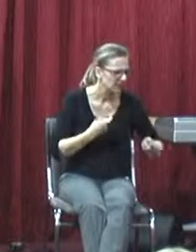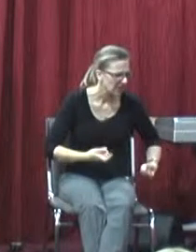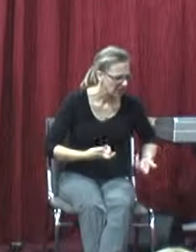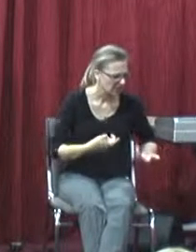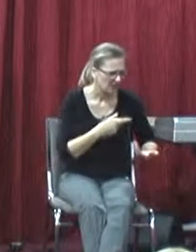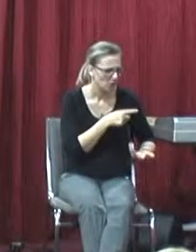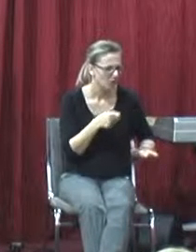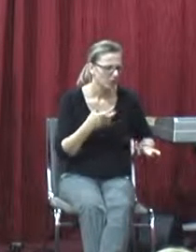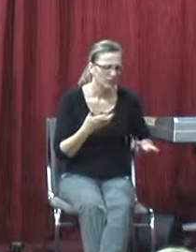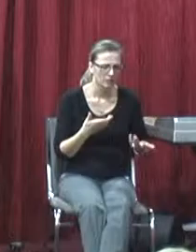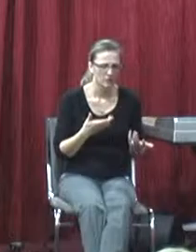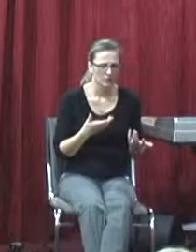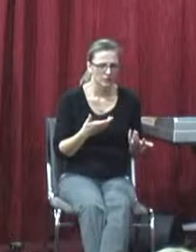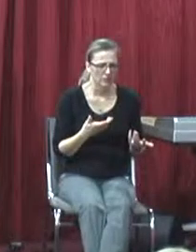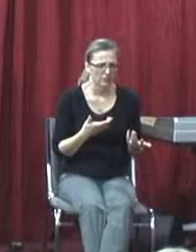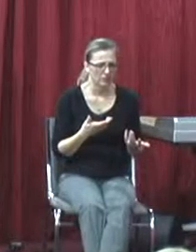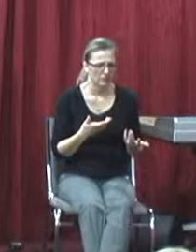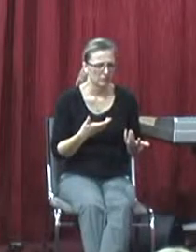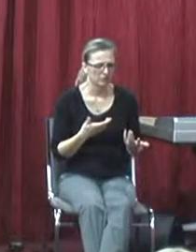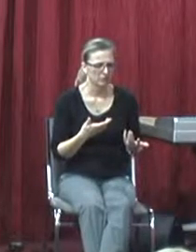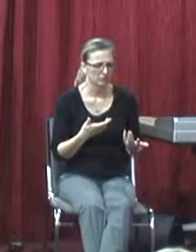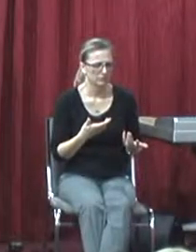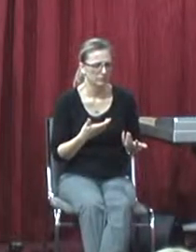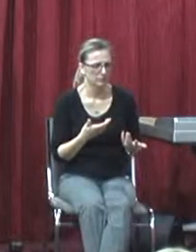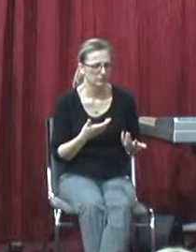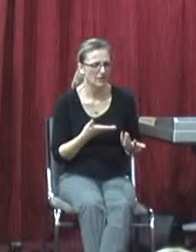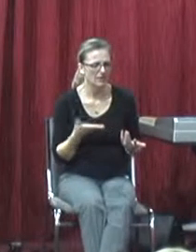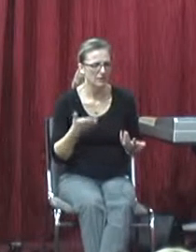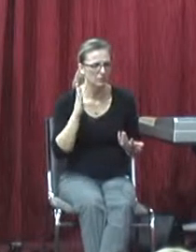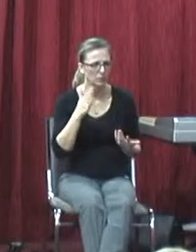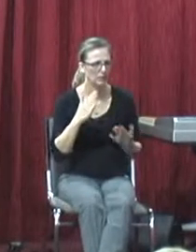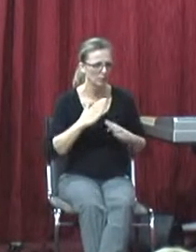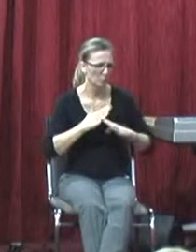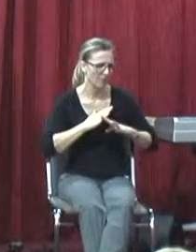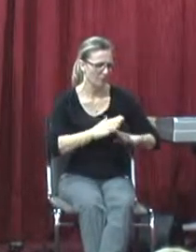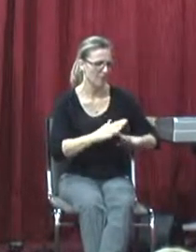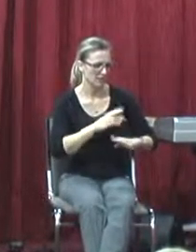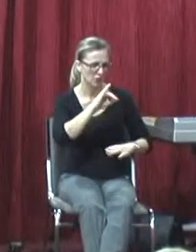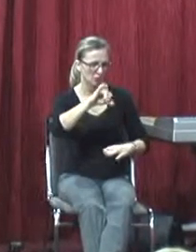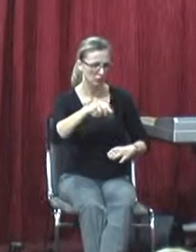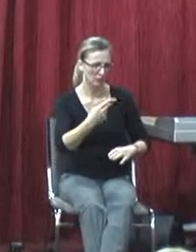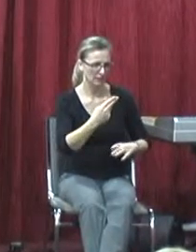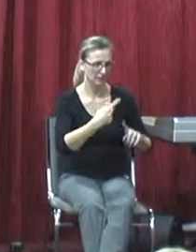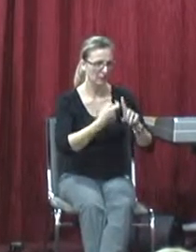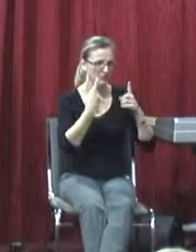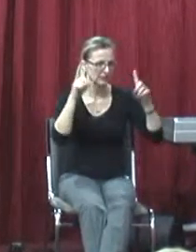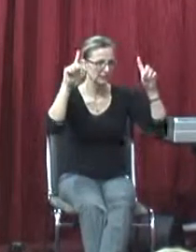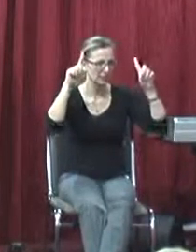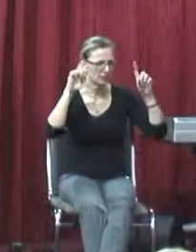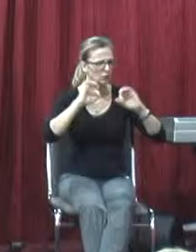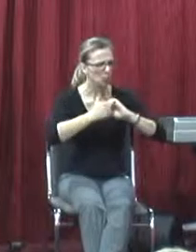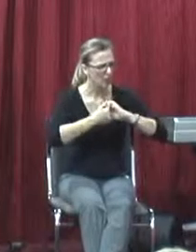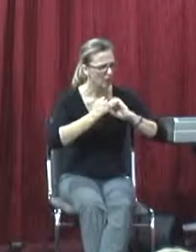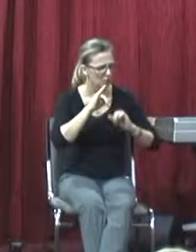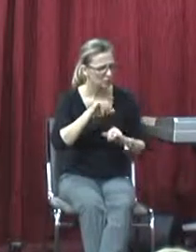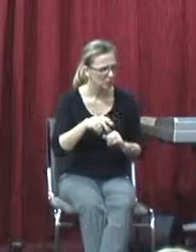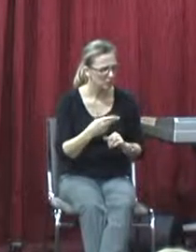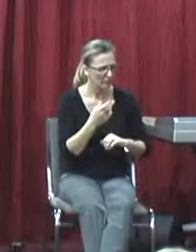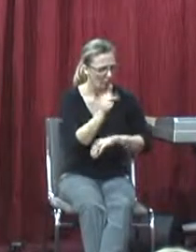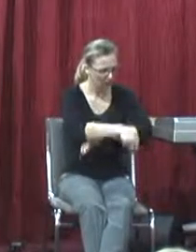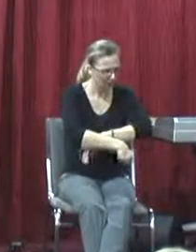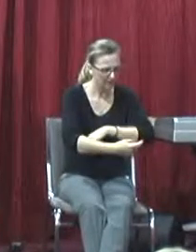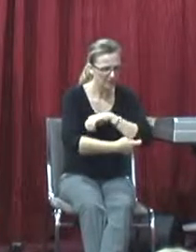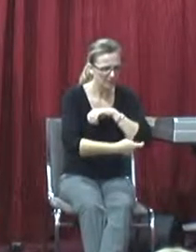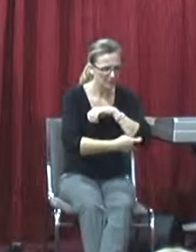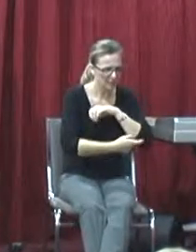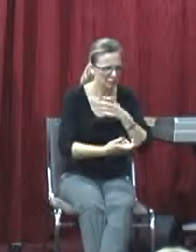iniquities, they would have prevented him from getting into God's presence. So how did Joseph overcome the temptation to be in